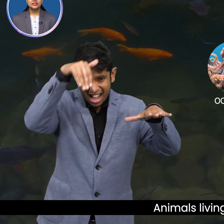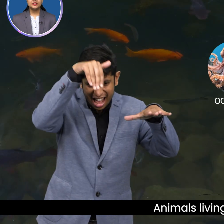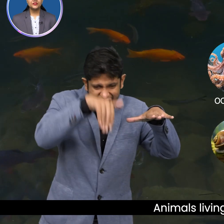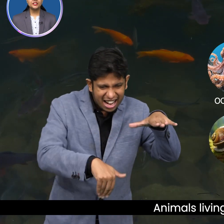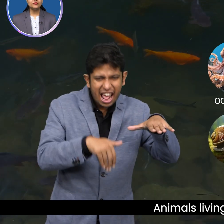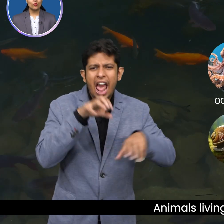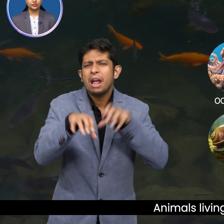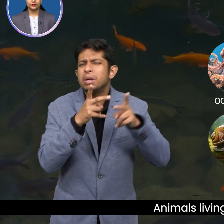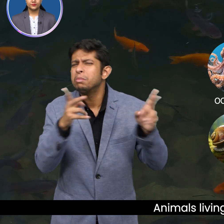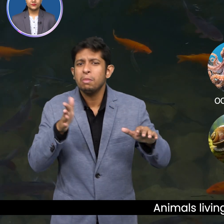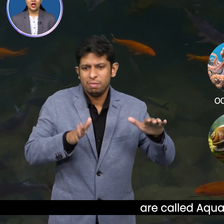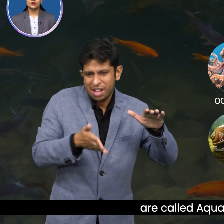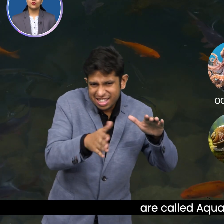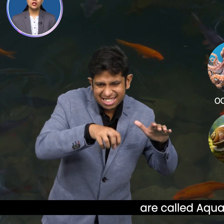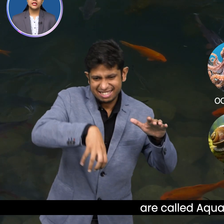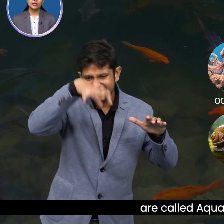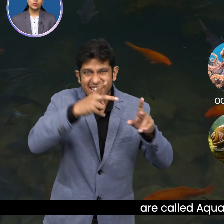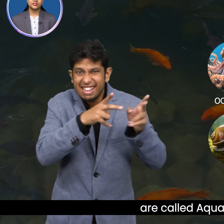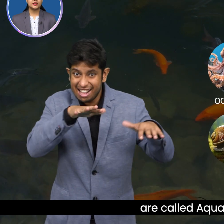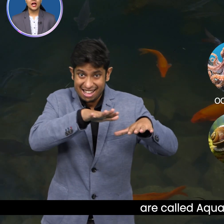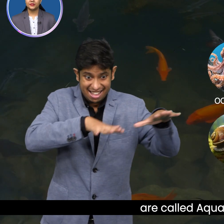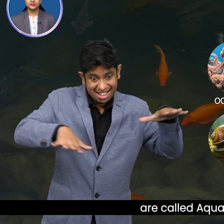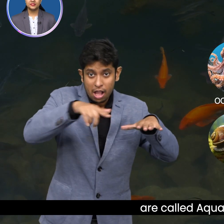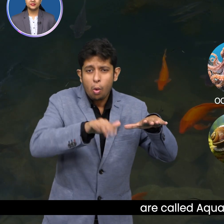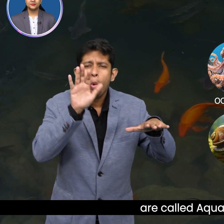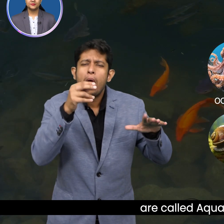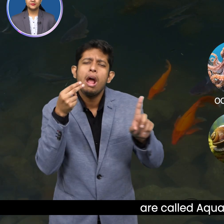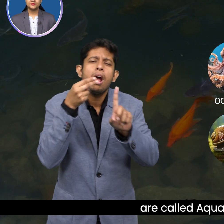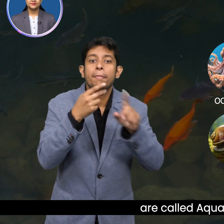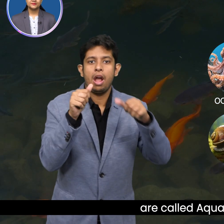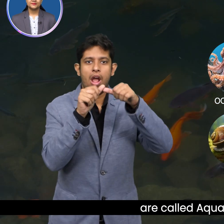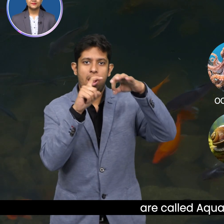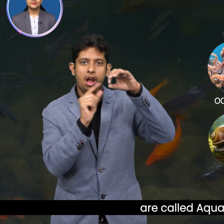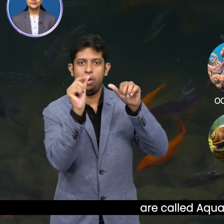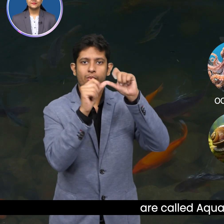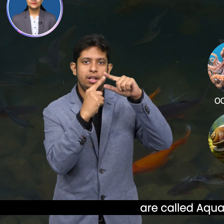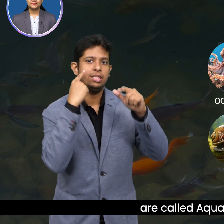Animals living in water are called aquatic animals.